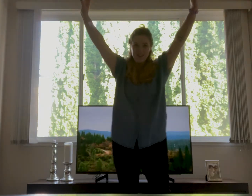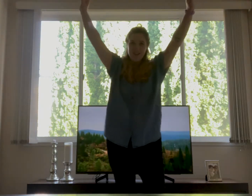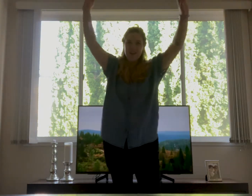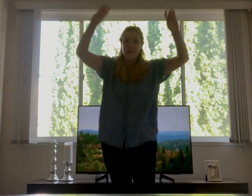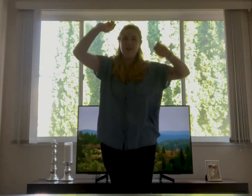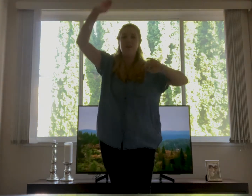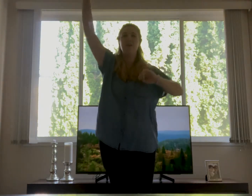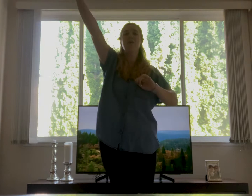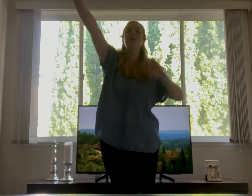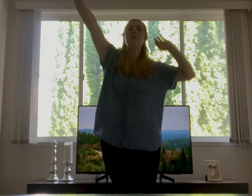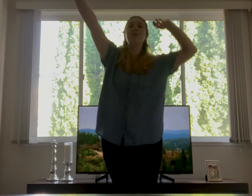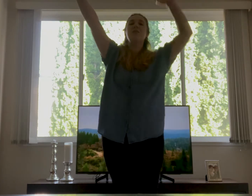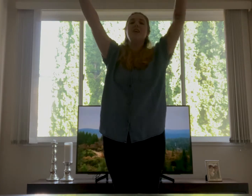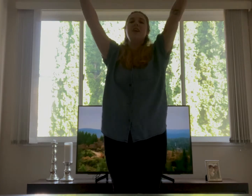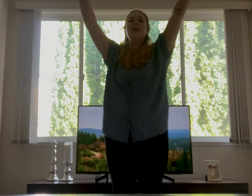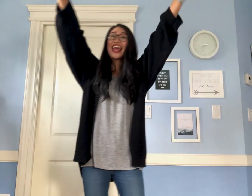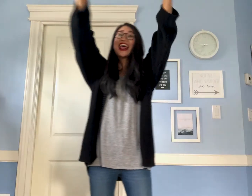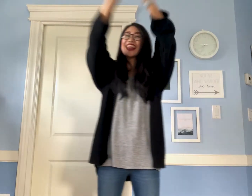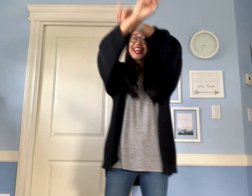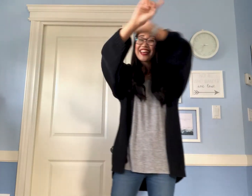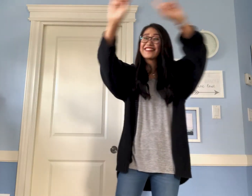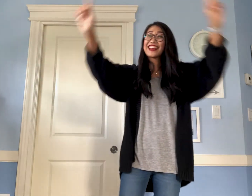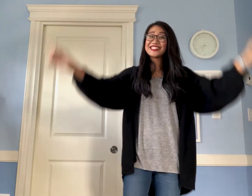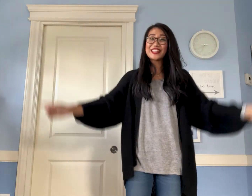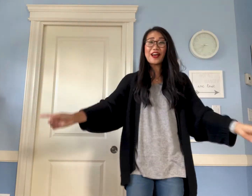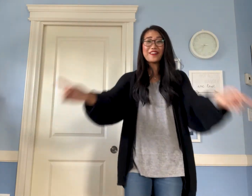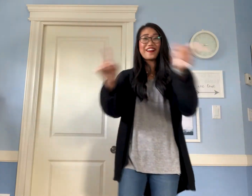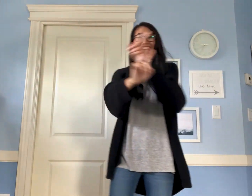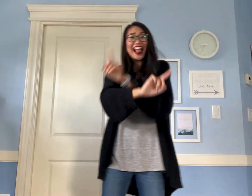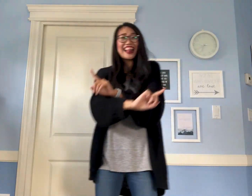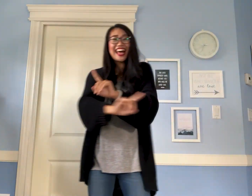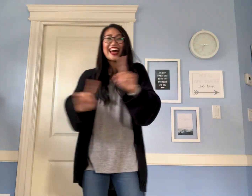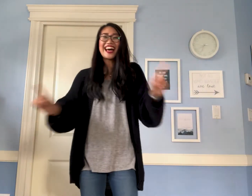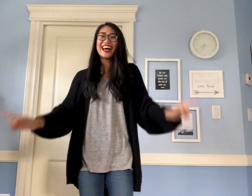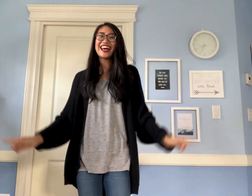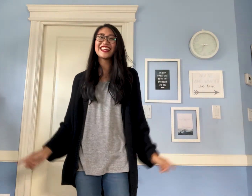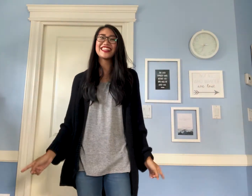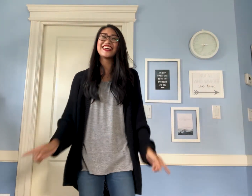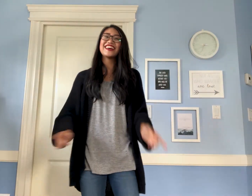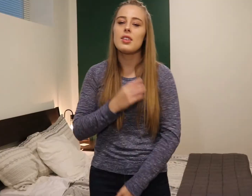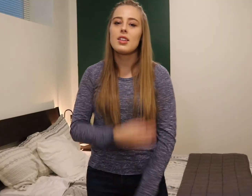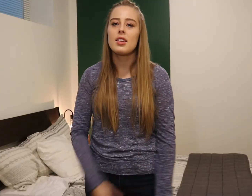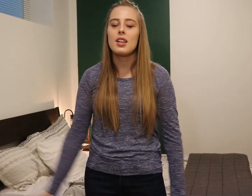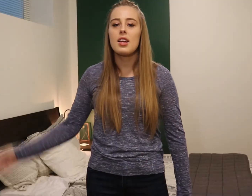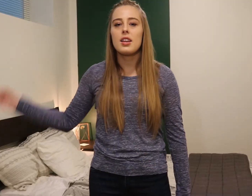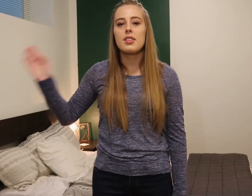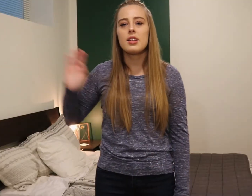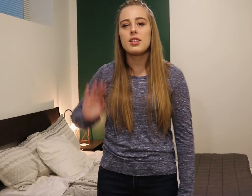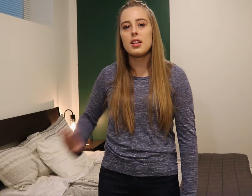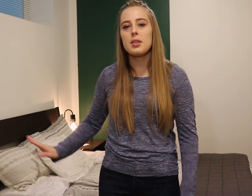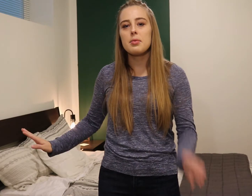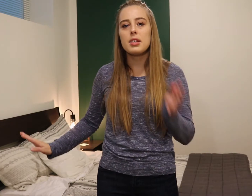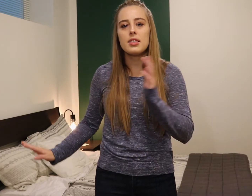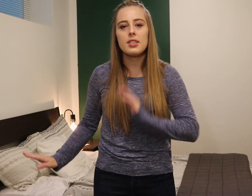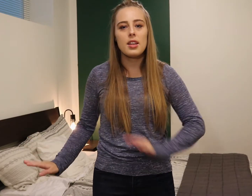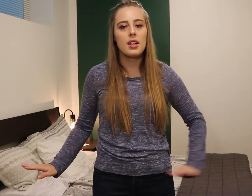Holy, there is no one like you There is none beside